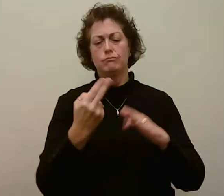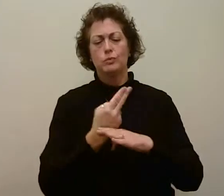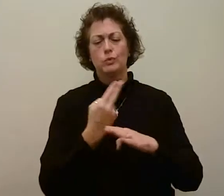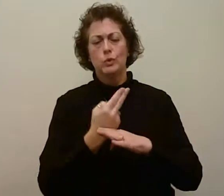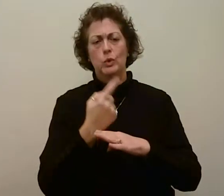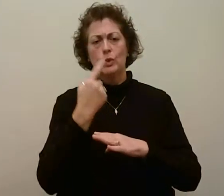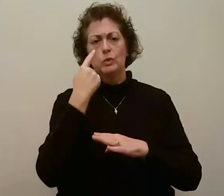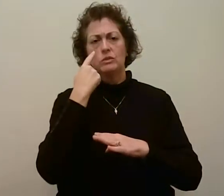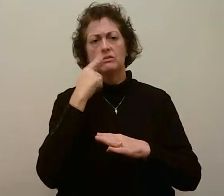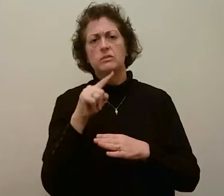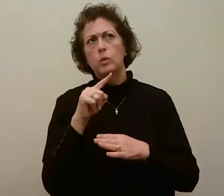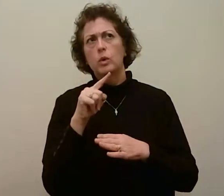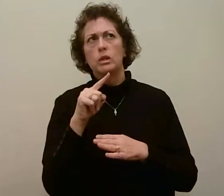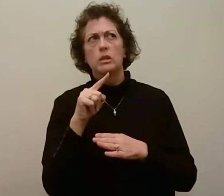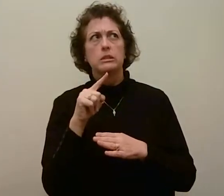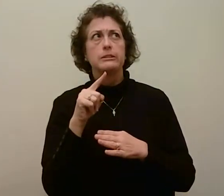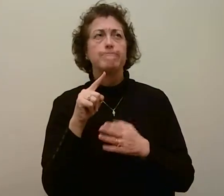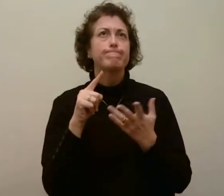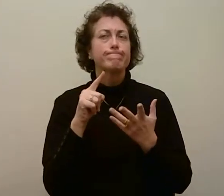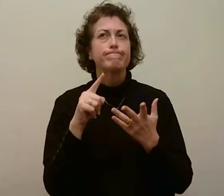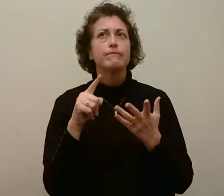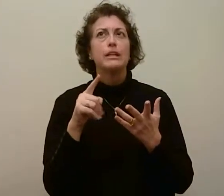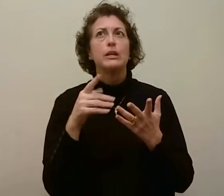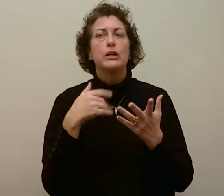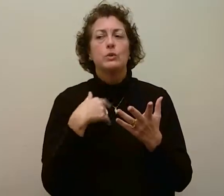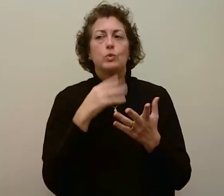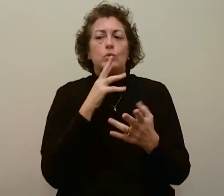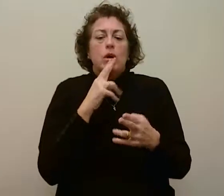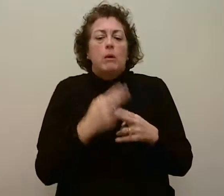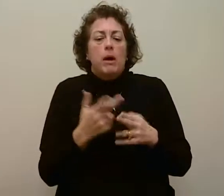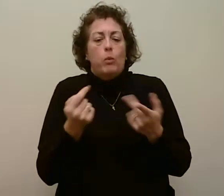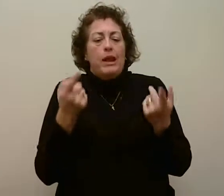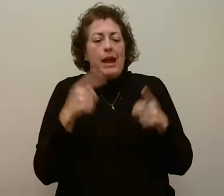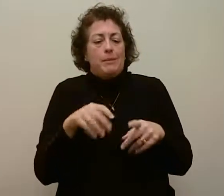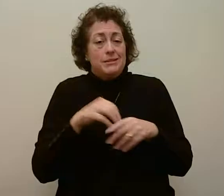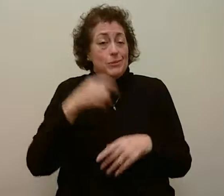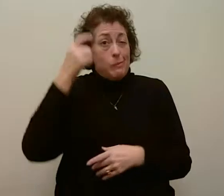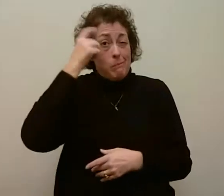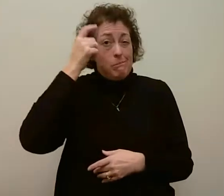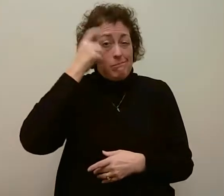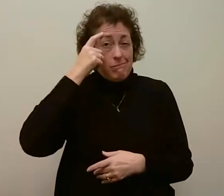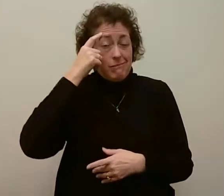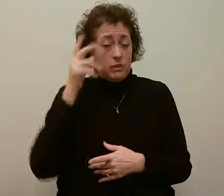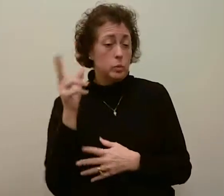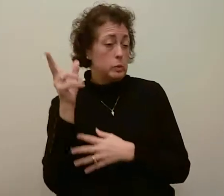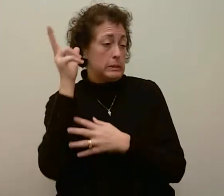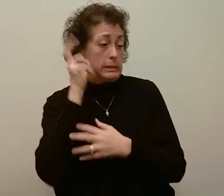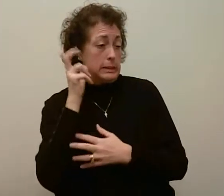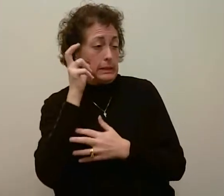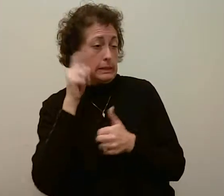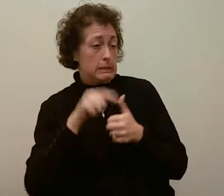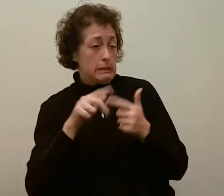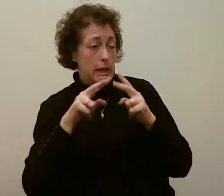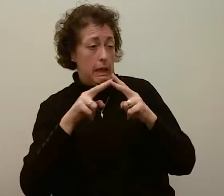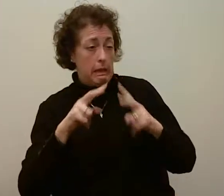basically state what happens cognitively as you listen, analyze, and transfer meaning